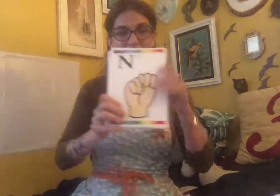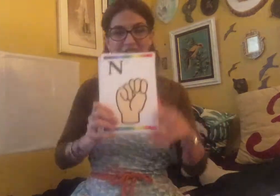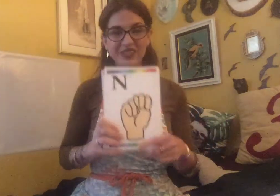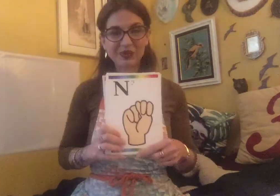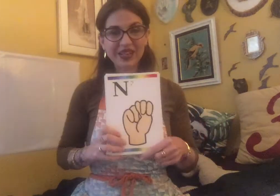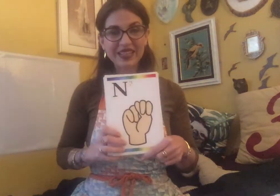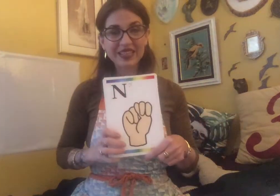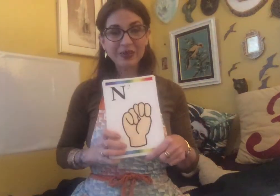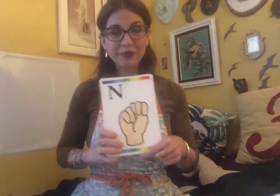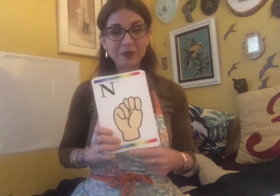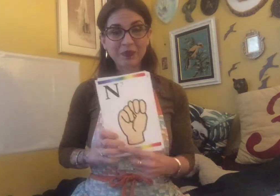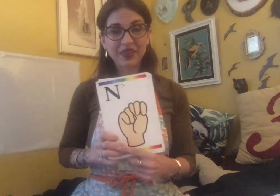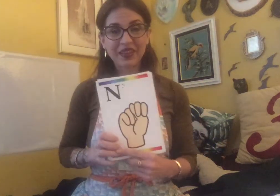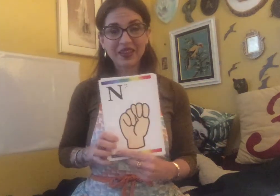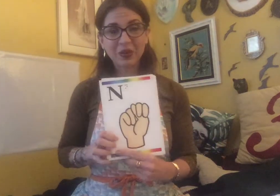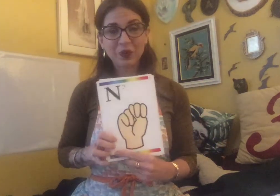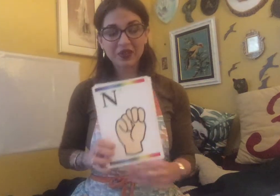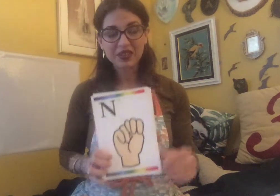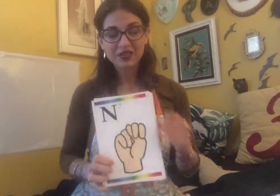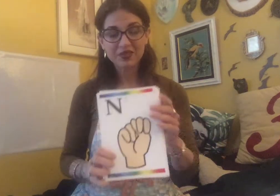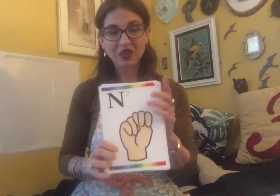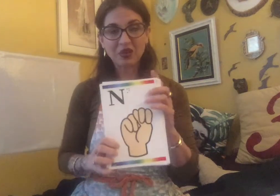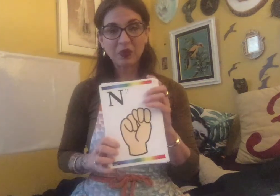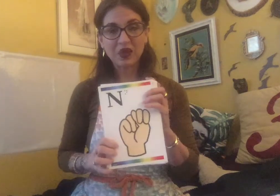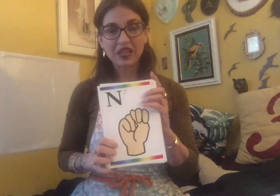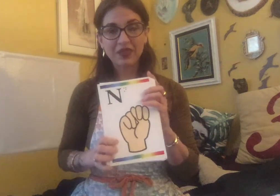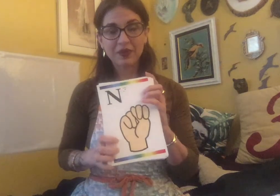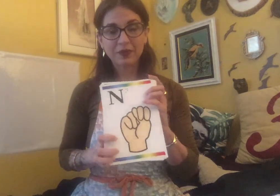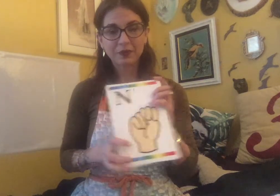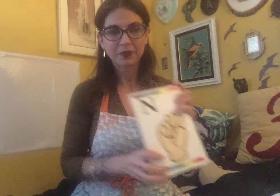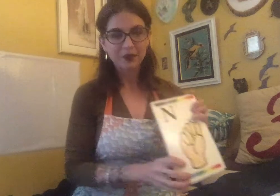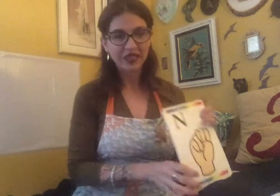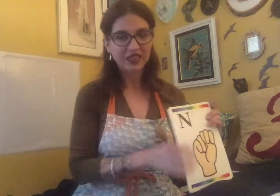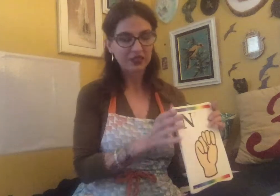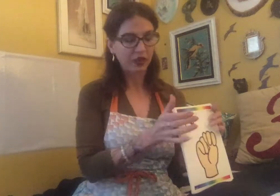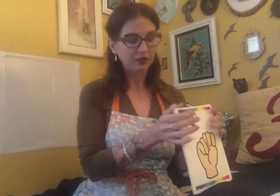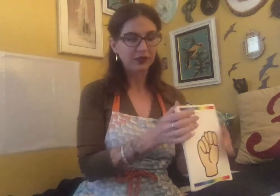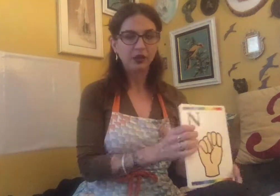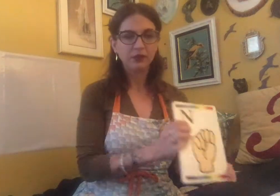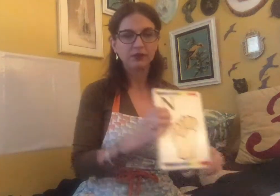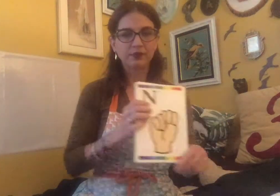Are you ready? We're gonna start with, get these off.